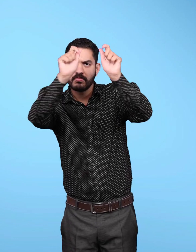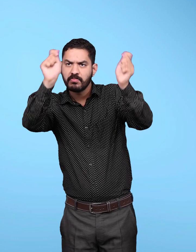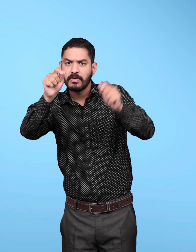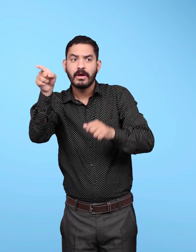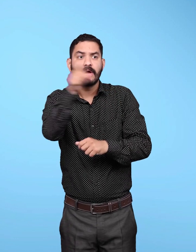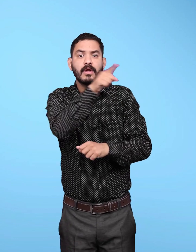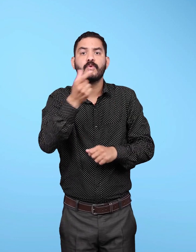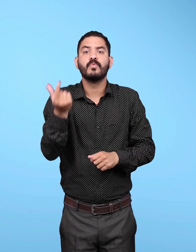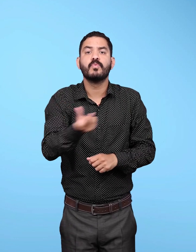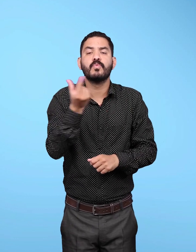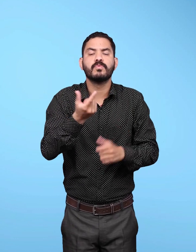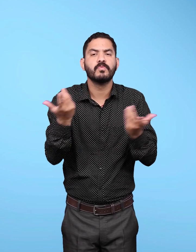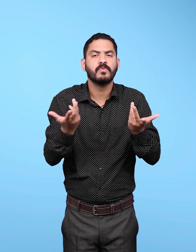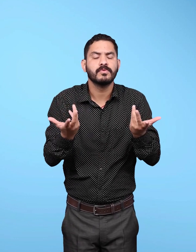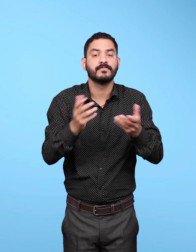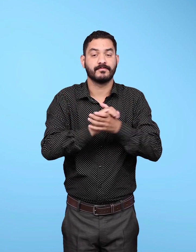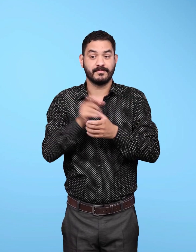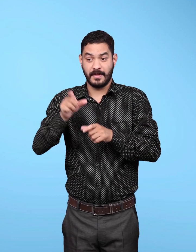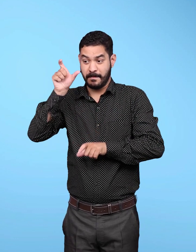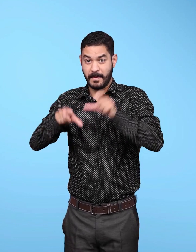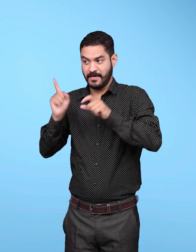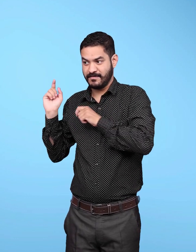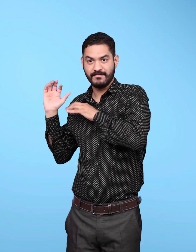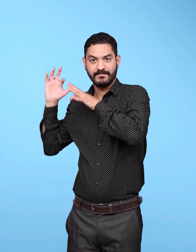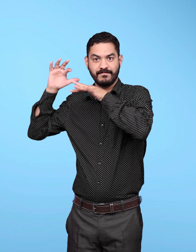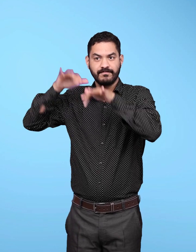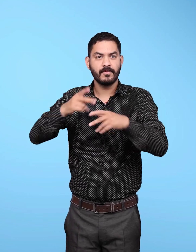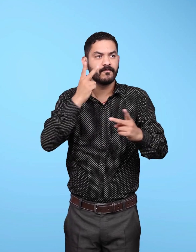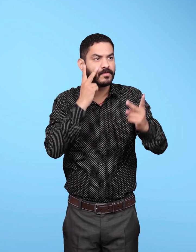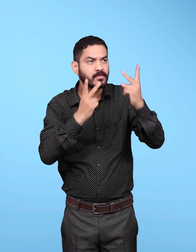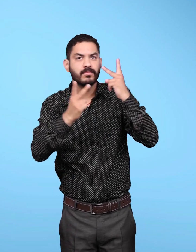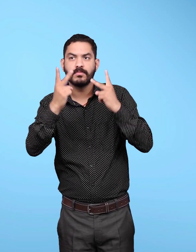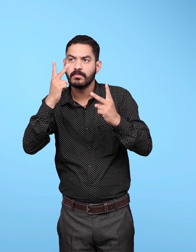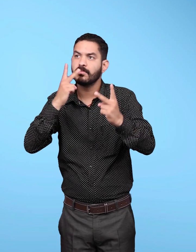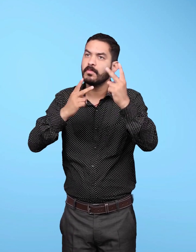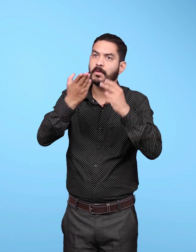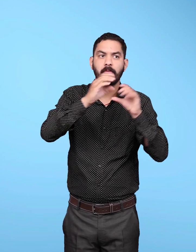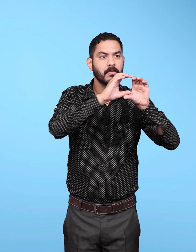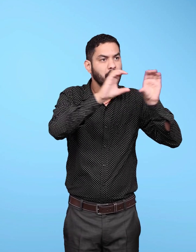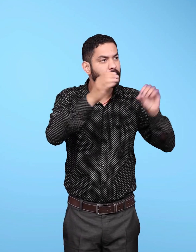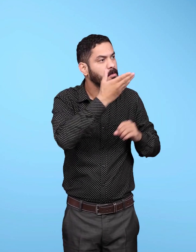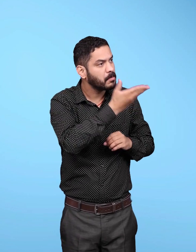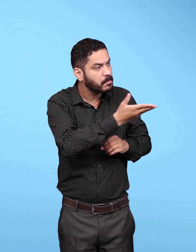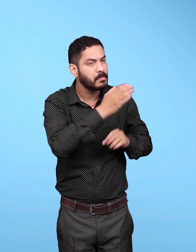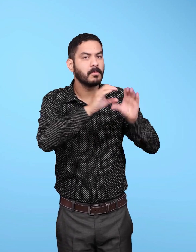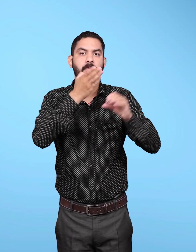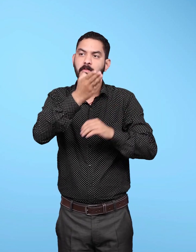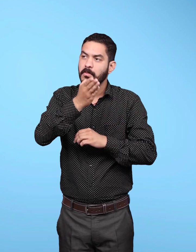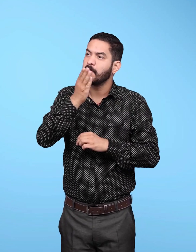were used to decorate railings, pillars, and gateways of buildings that were visited by